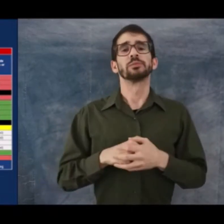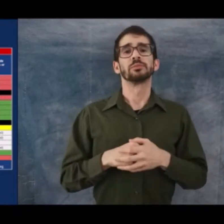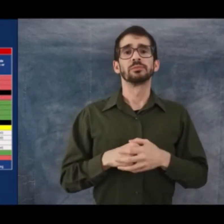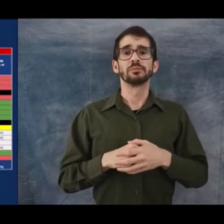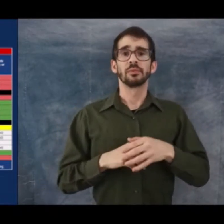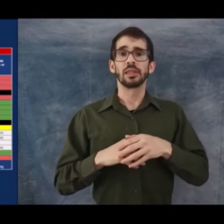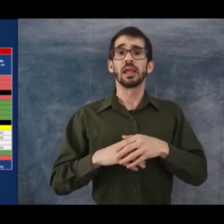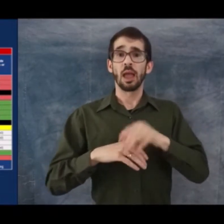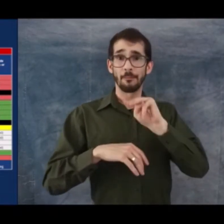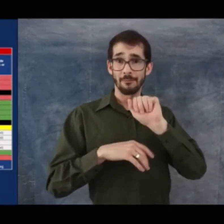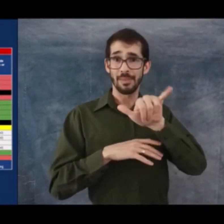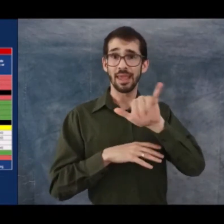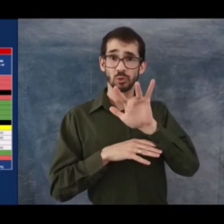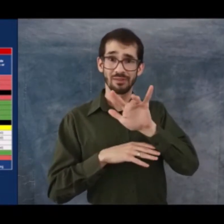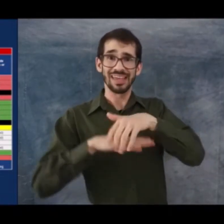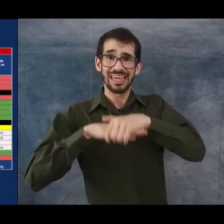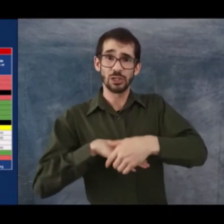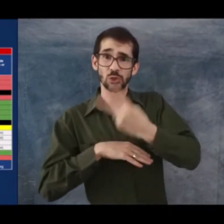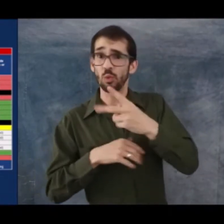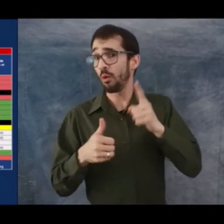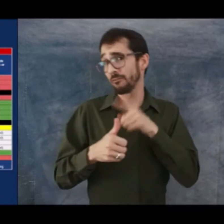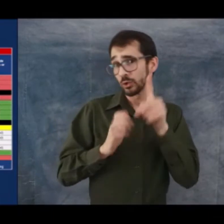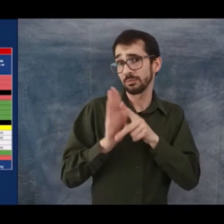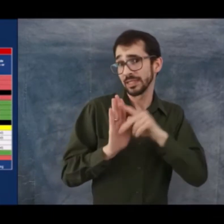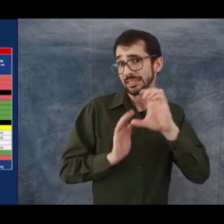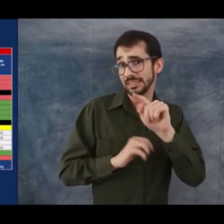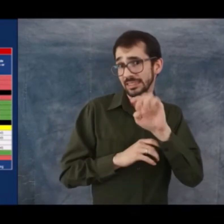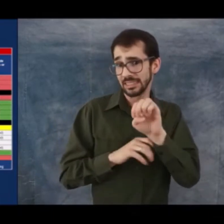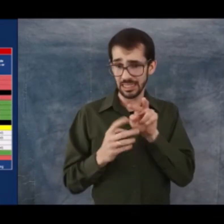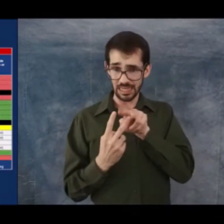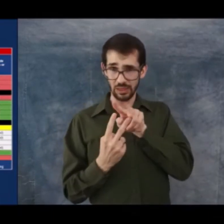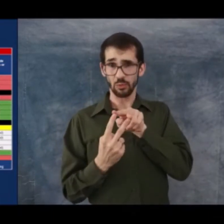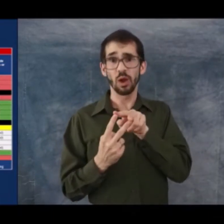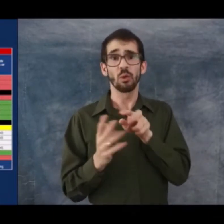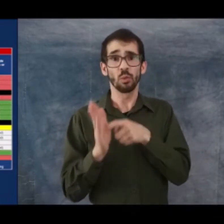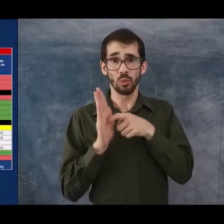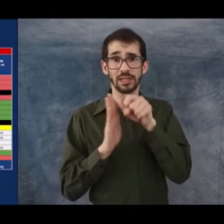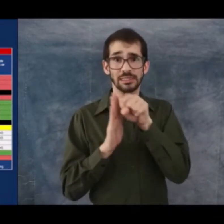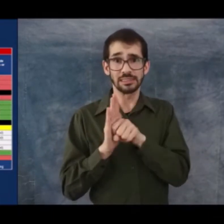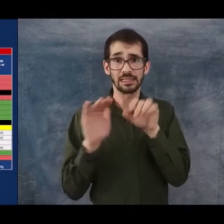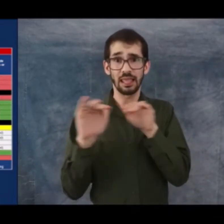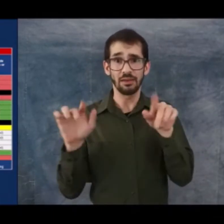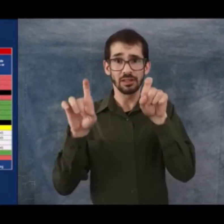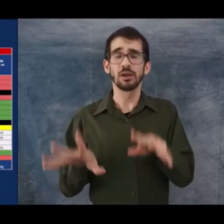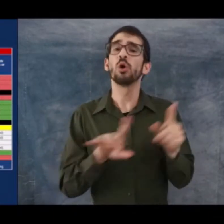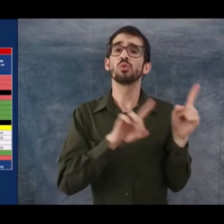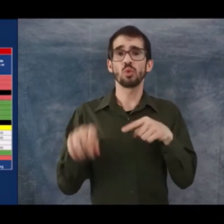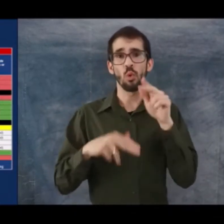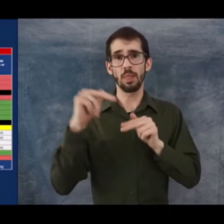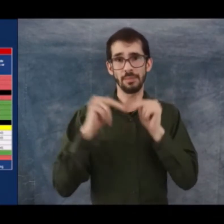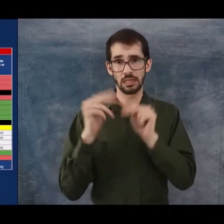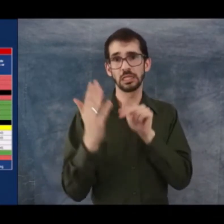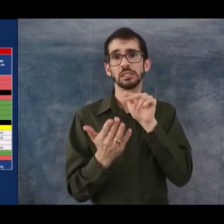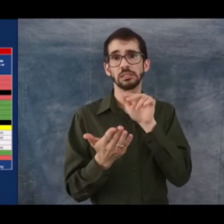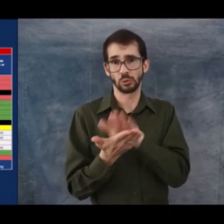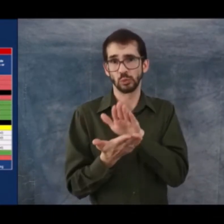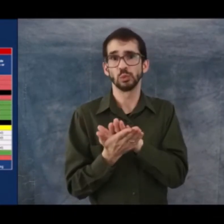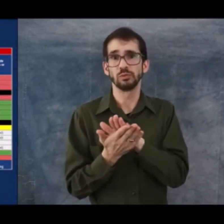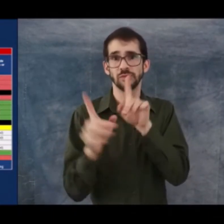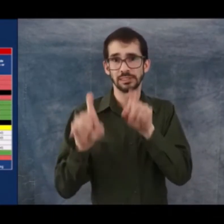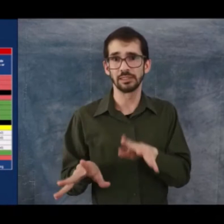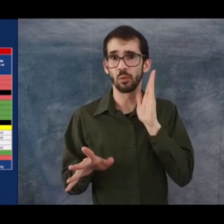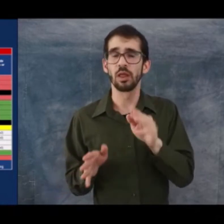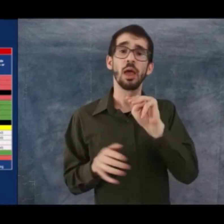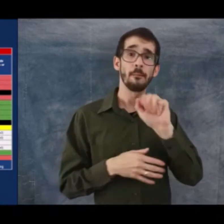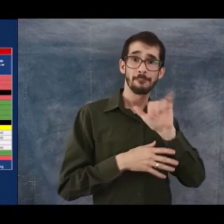2 EOC or a first period CTE course that requires a state assessment will report to the building for testing. On May 26th, students who